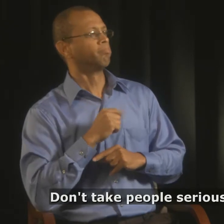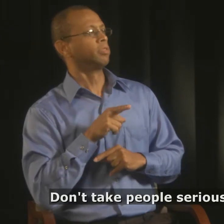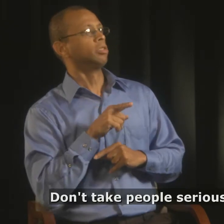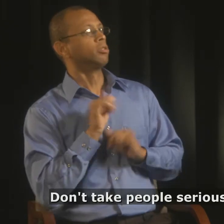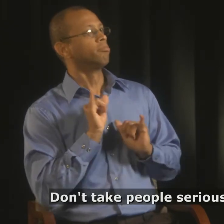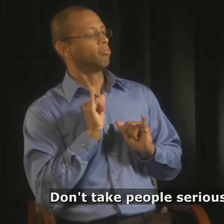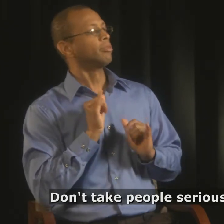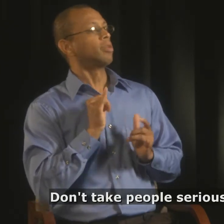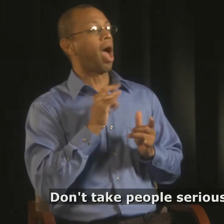seriously.